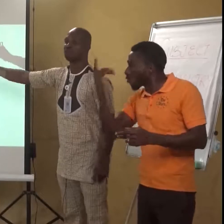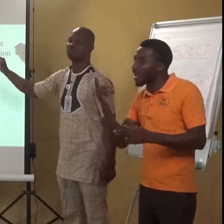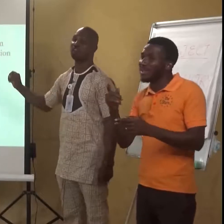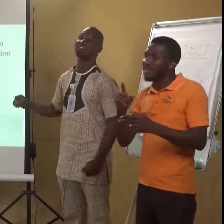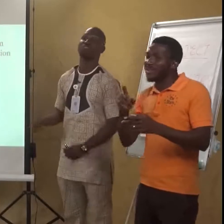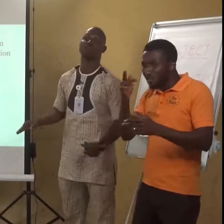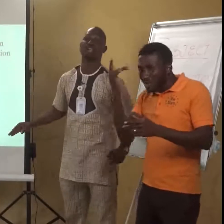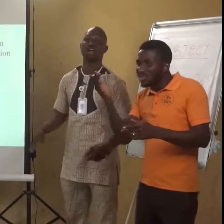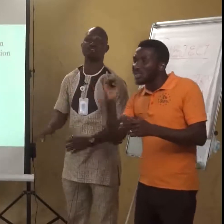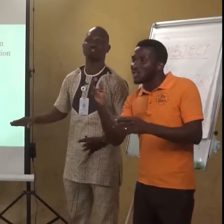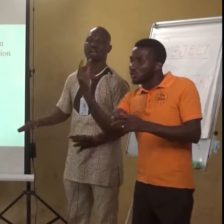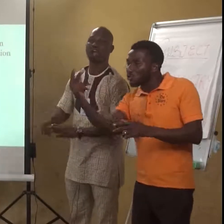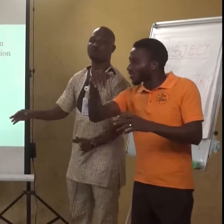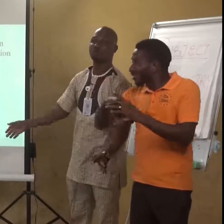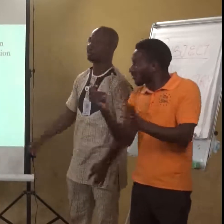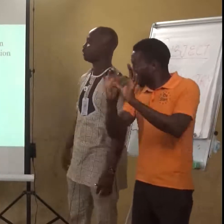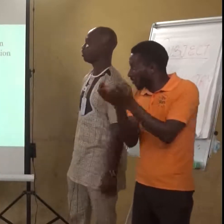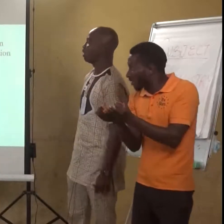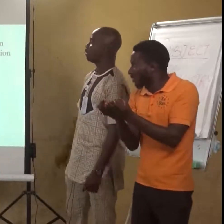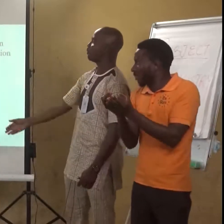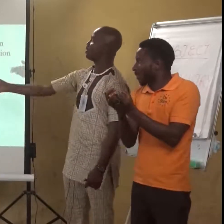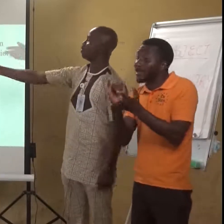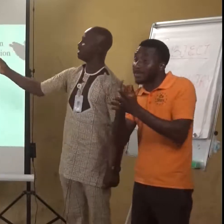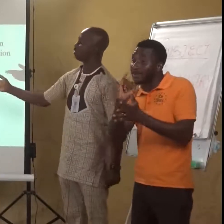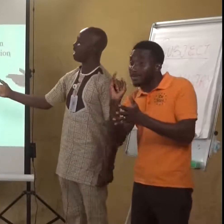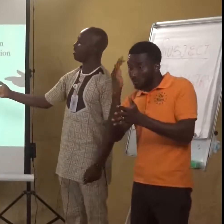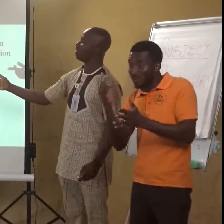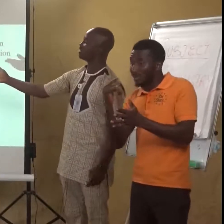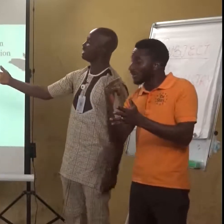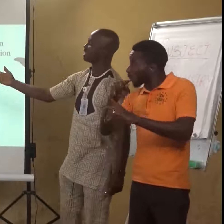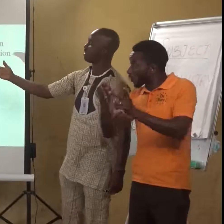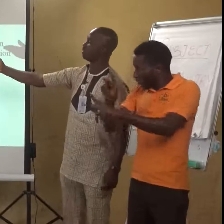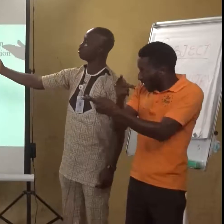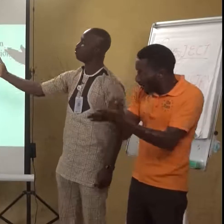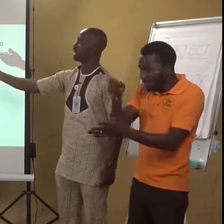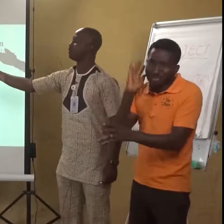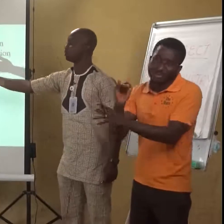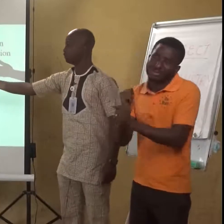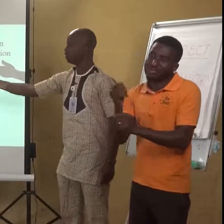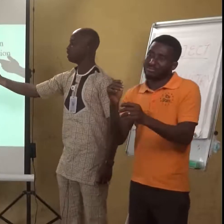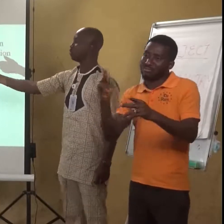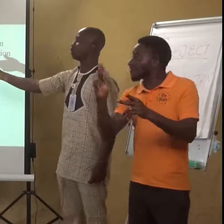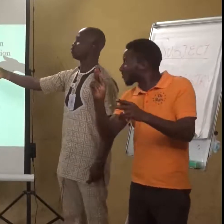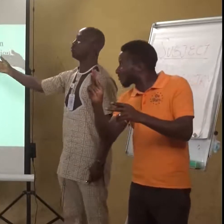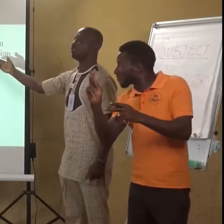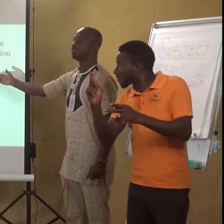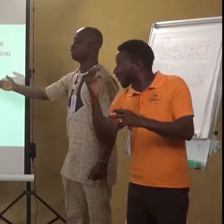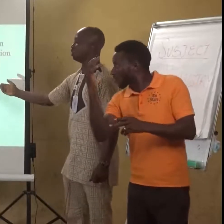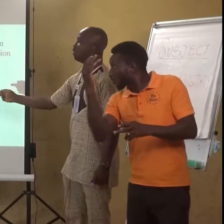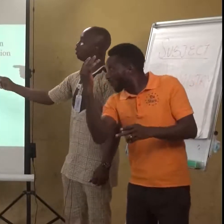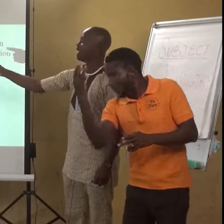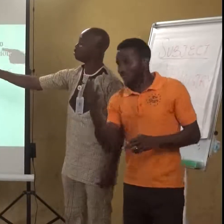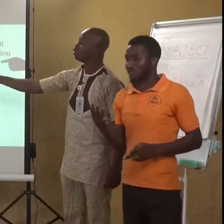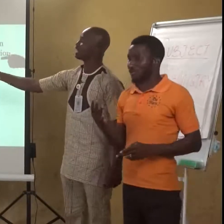to 0 because it's a neutral molecule. So if you evaluate it, you have oxygen as minus 2 times 2 equals to